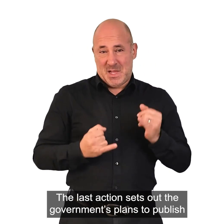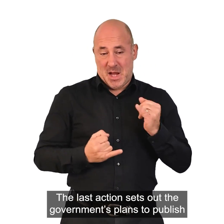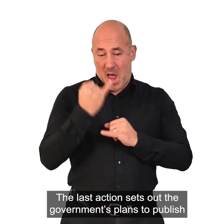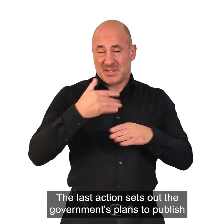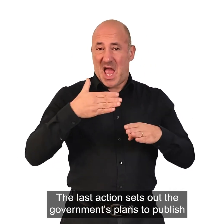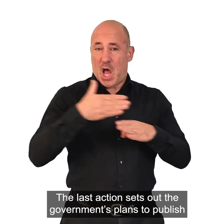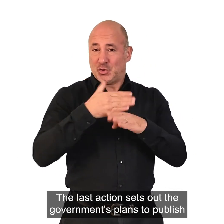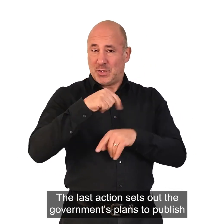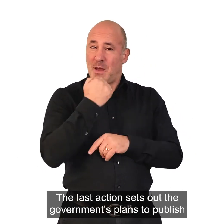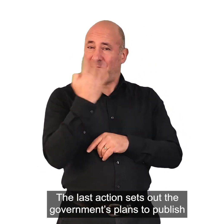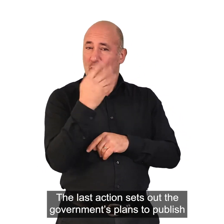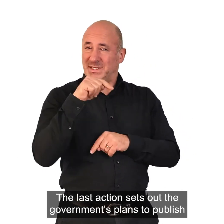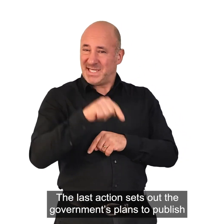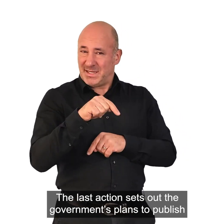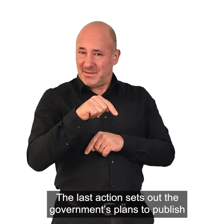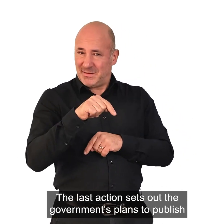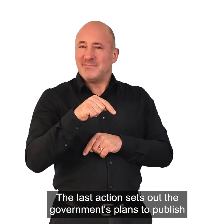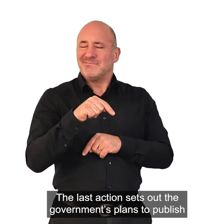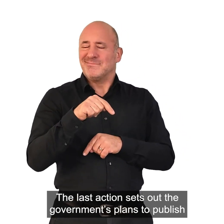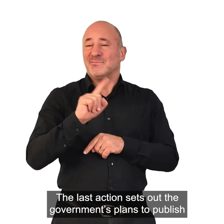The last action sets out the government's plans to publish